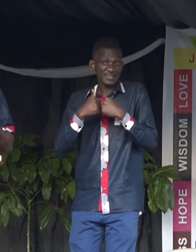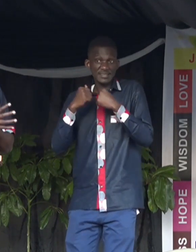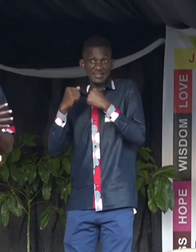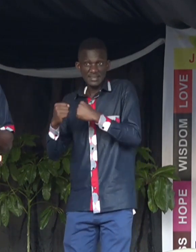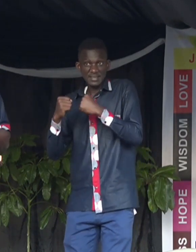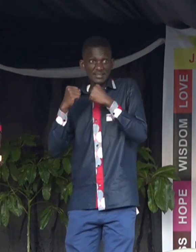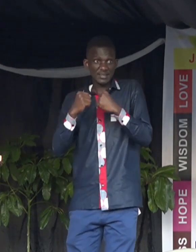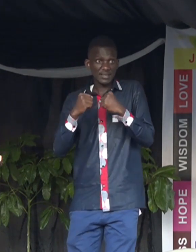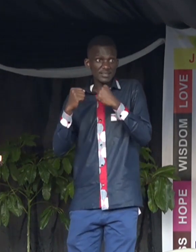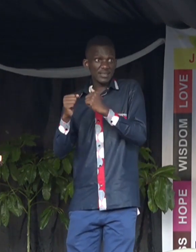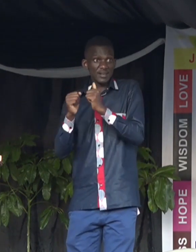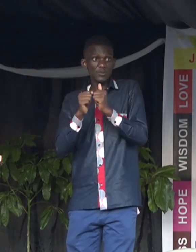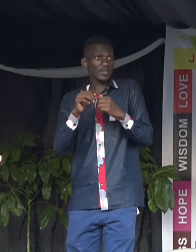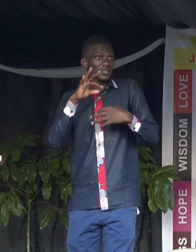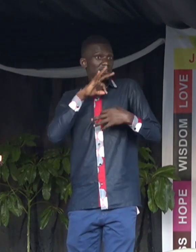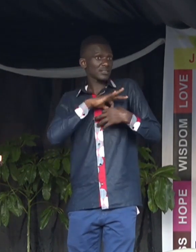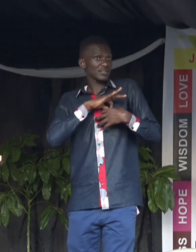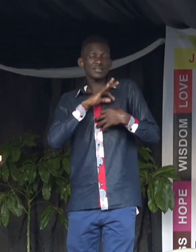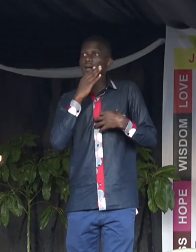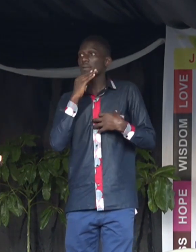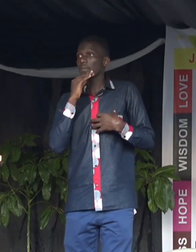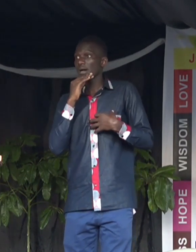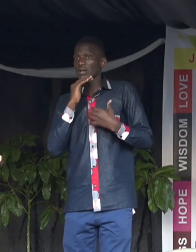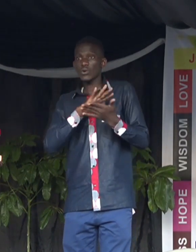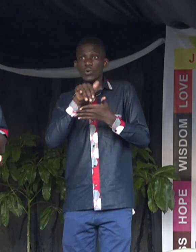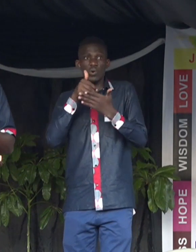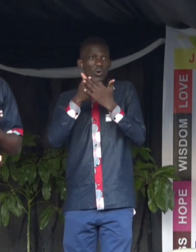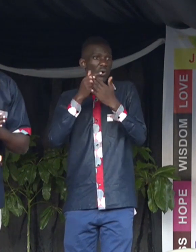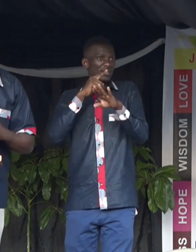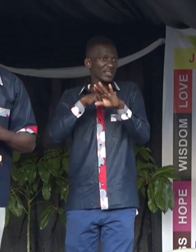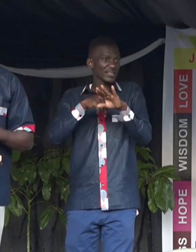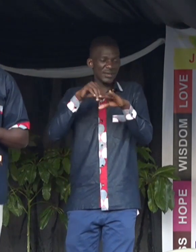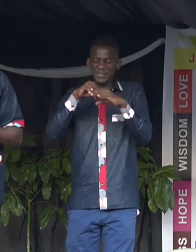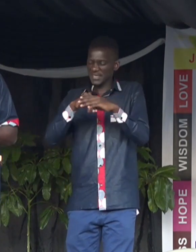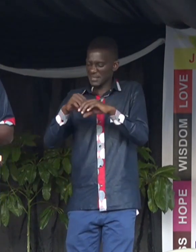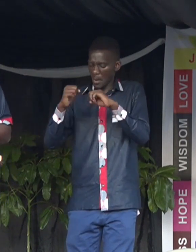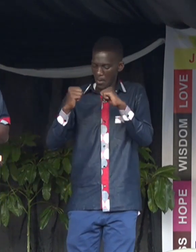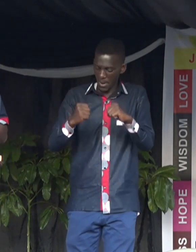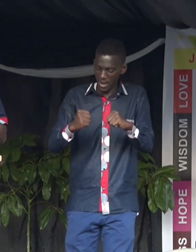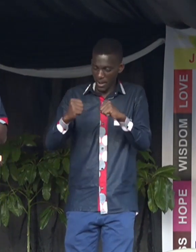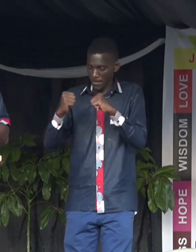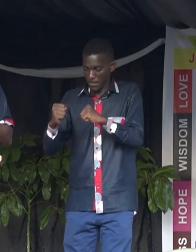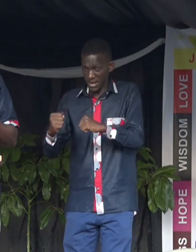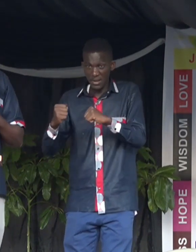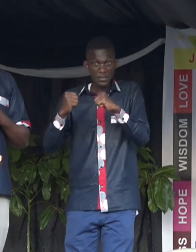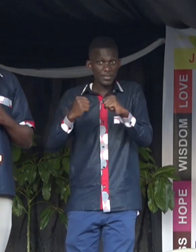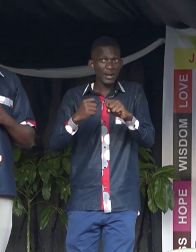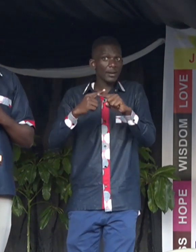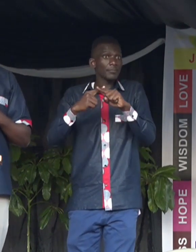wafo omunda is always fighting against our inner man. Buli kiseera bali mu lutalo. Every time they are in battle.